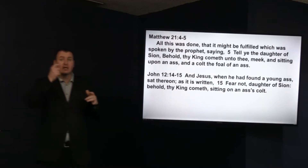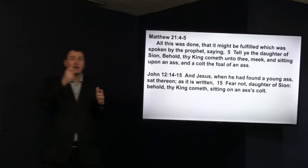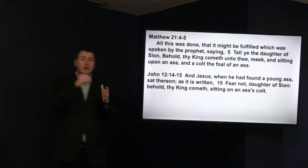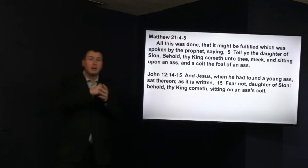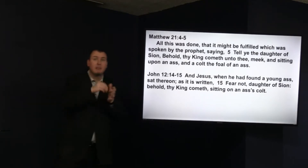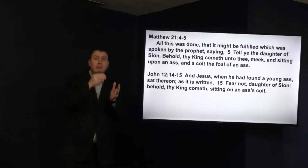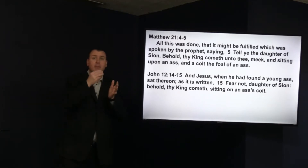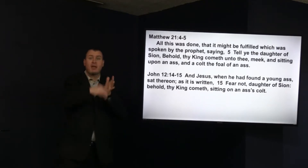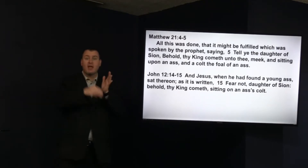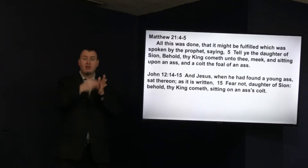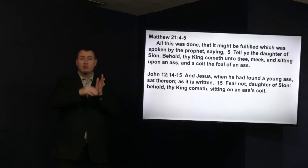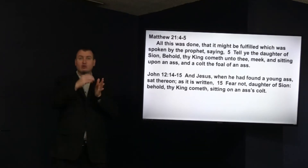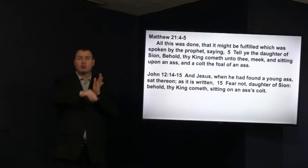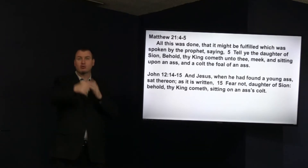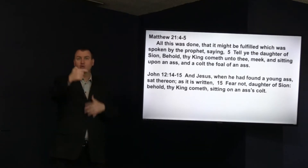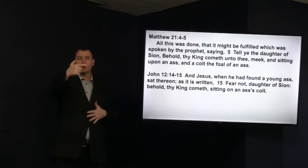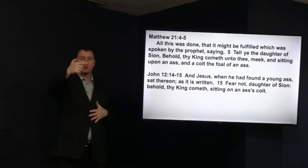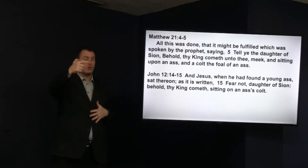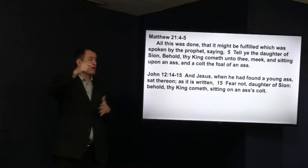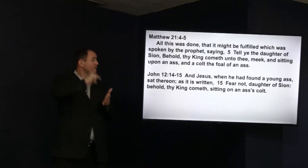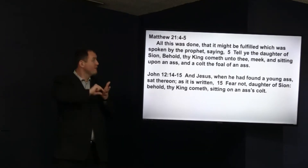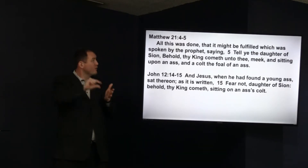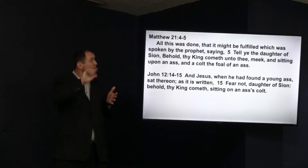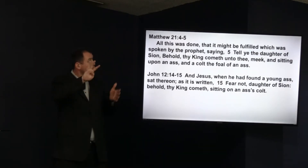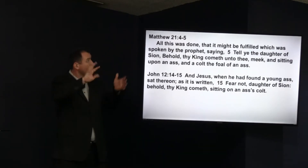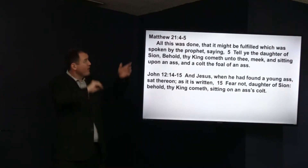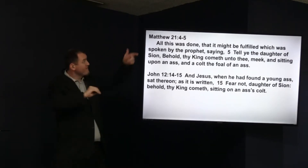so, see here in Matthew 21,